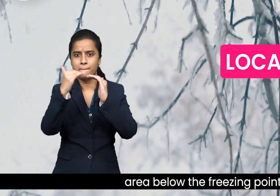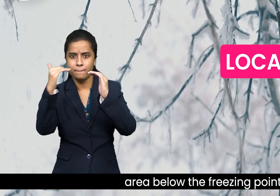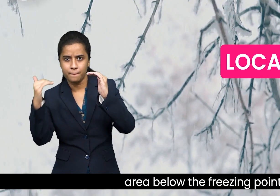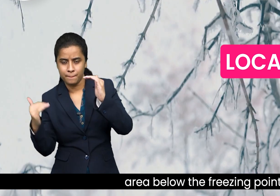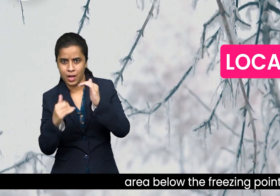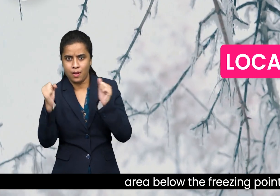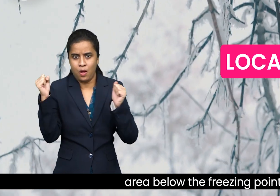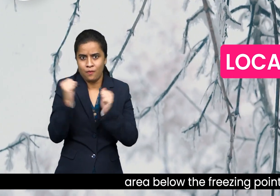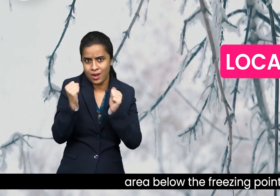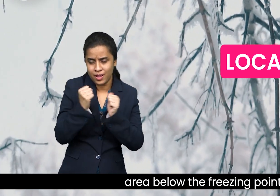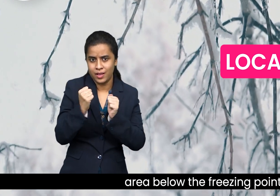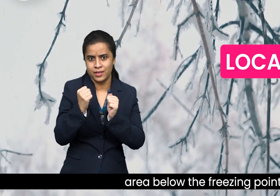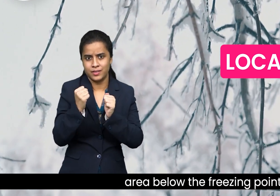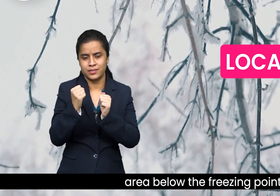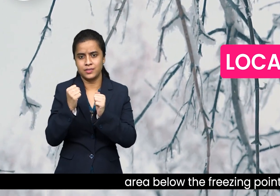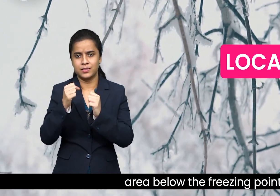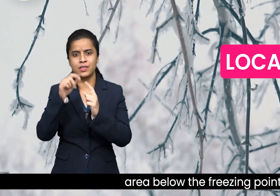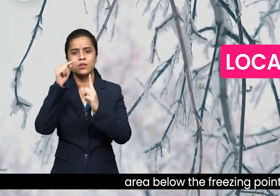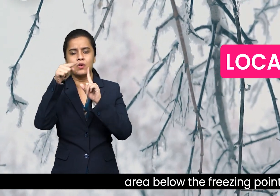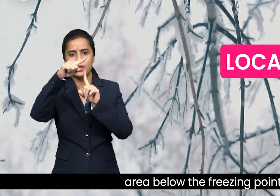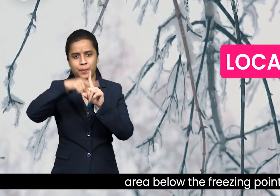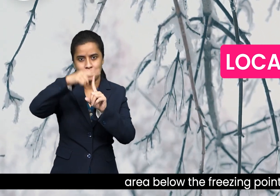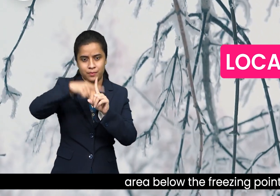the freezing points.